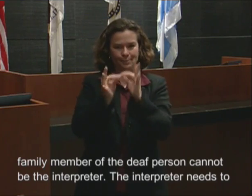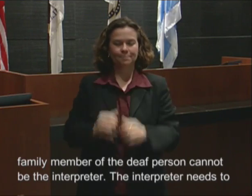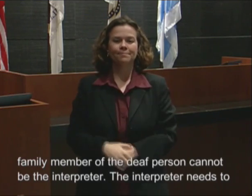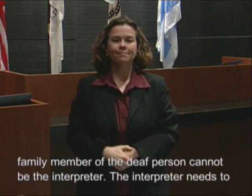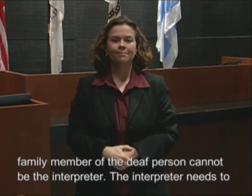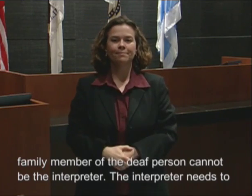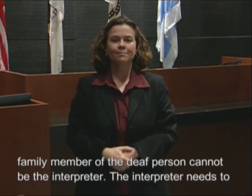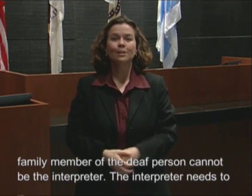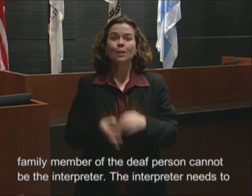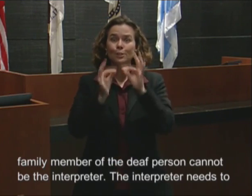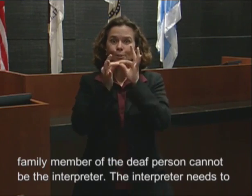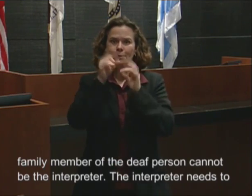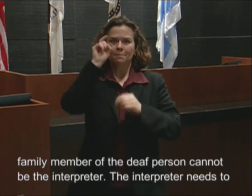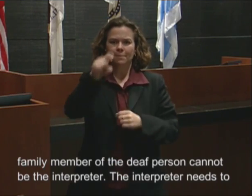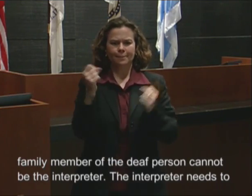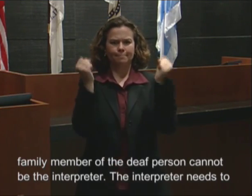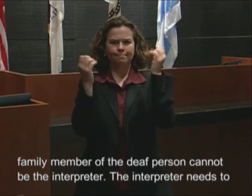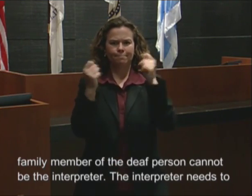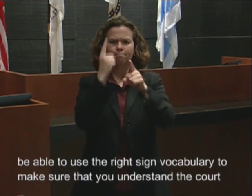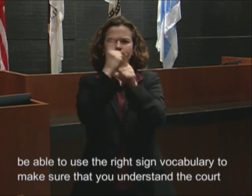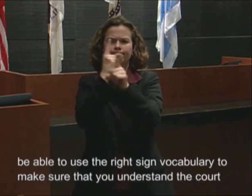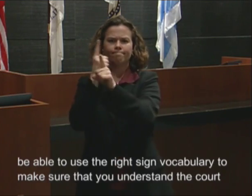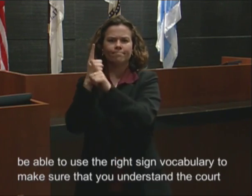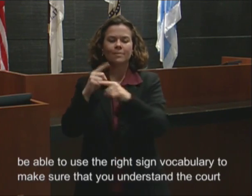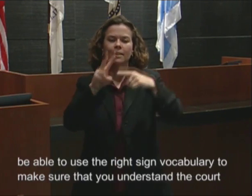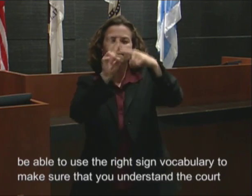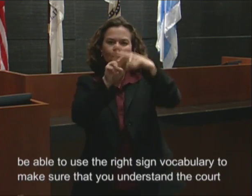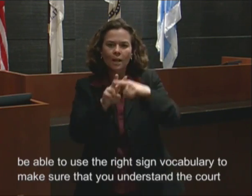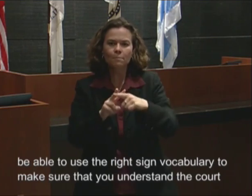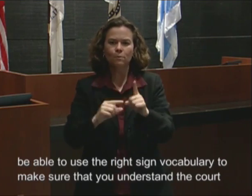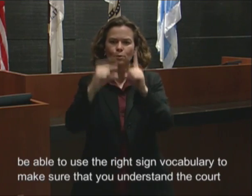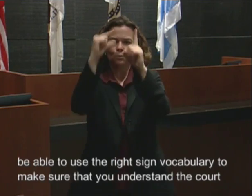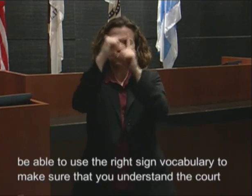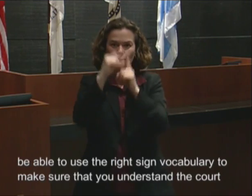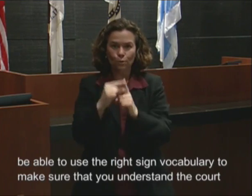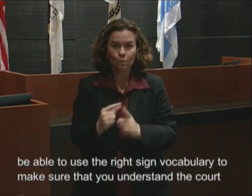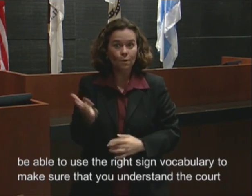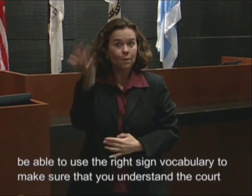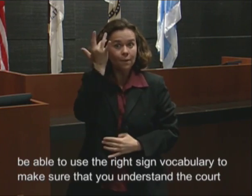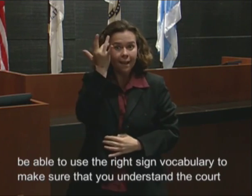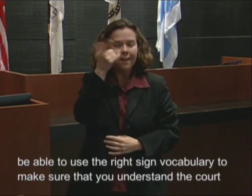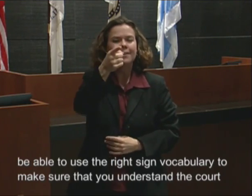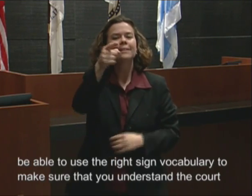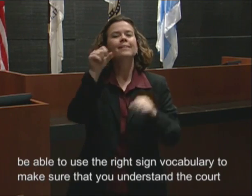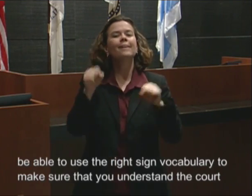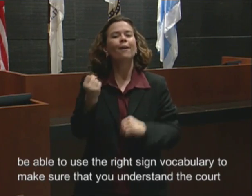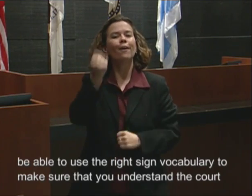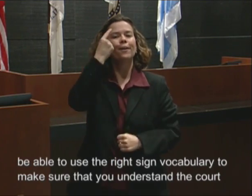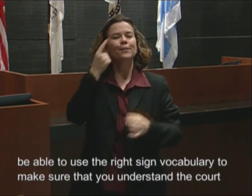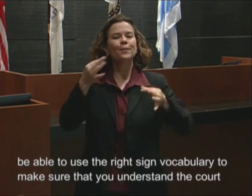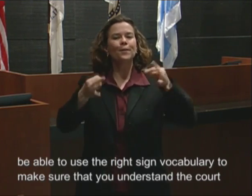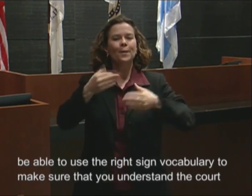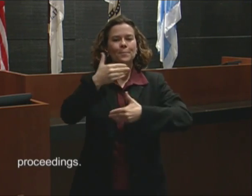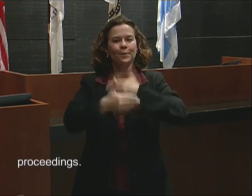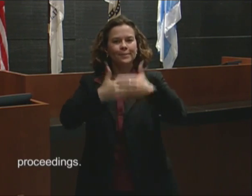the interpreter. The interpreter needs to be able to use the right sign vocabulary to make sure that you understand the